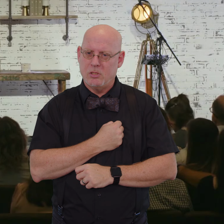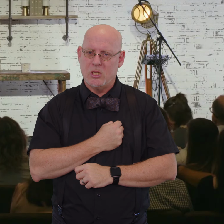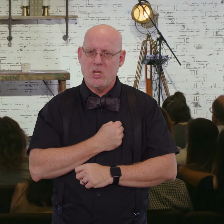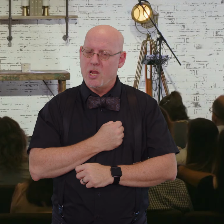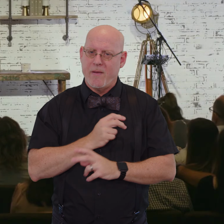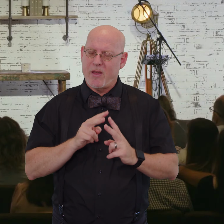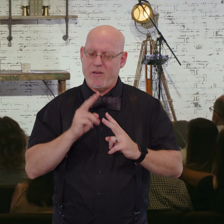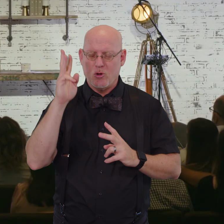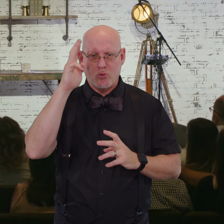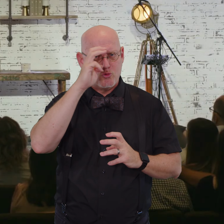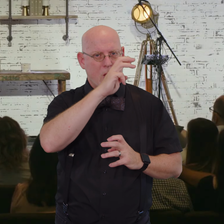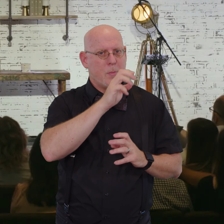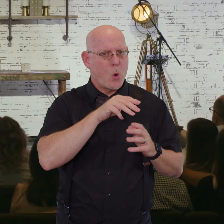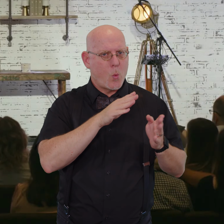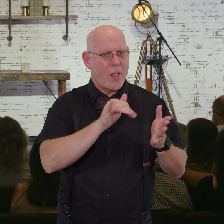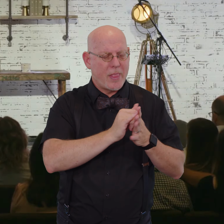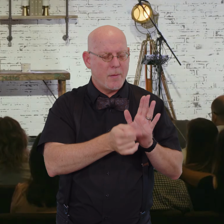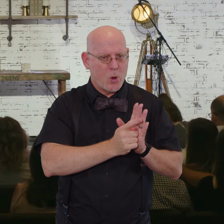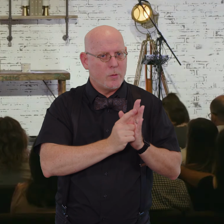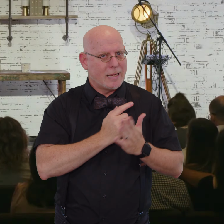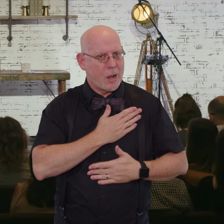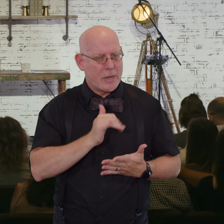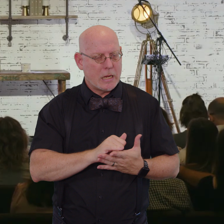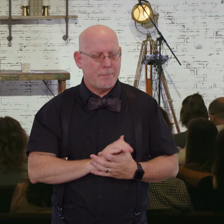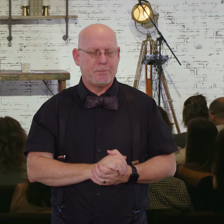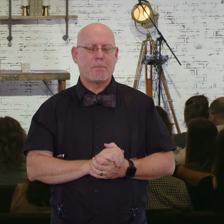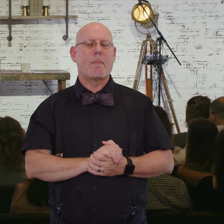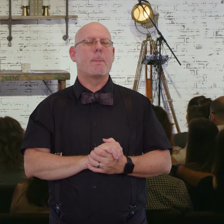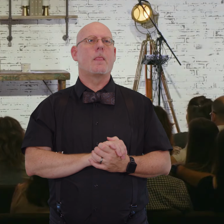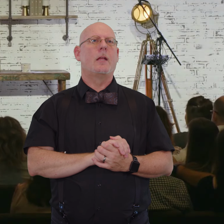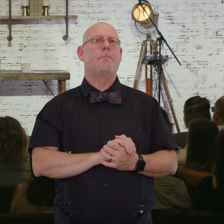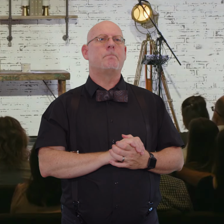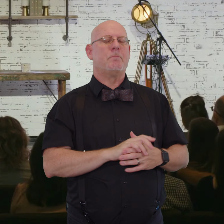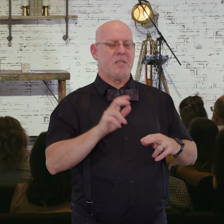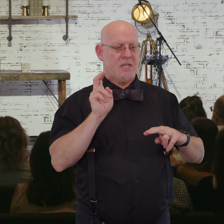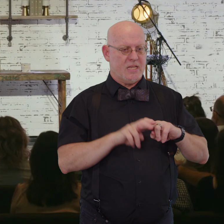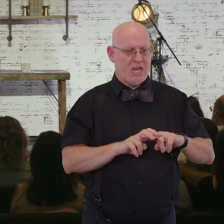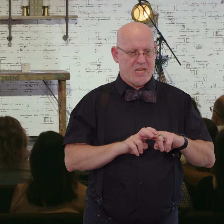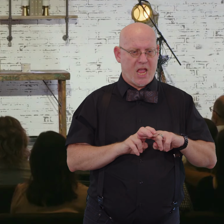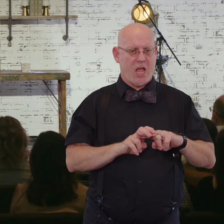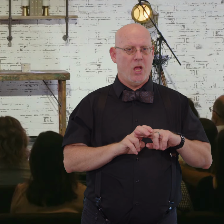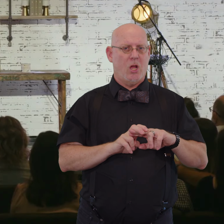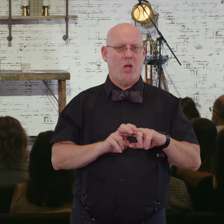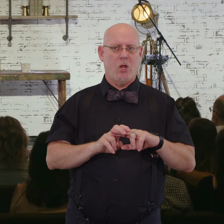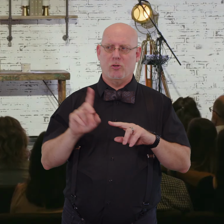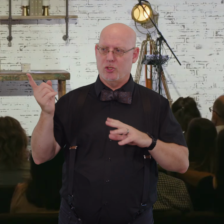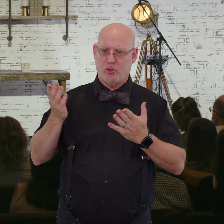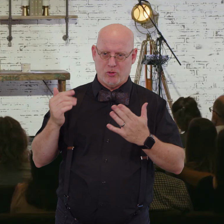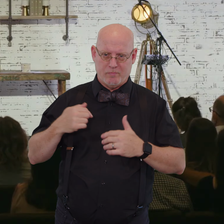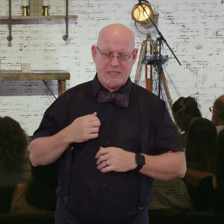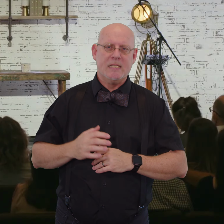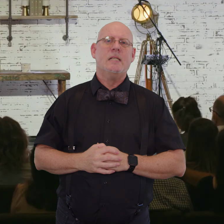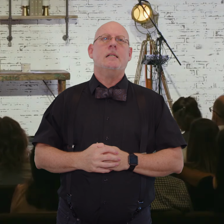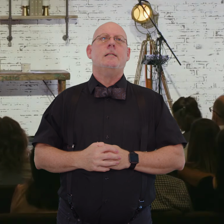in a totally creepy way in that moment I'll admit it now and so I sat down in her section